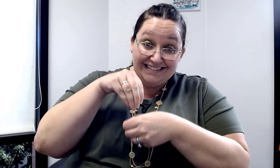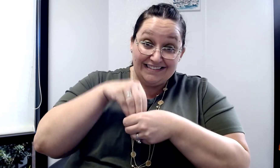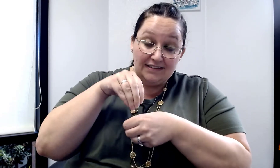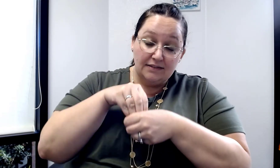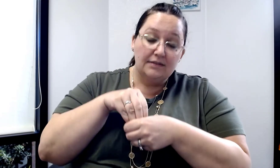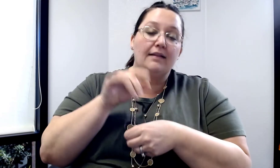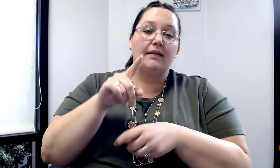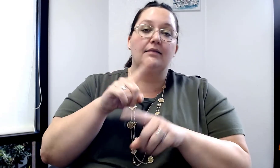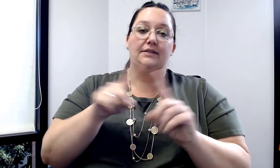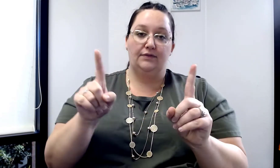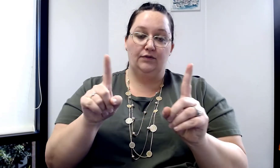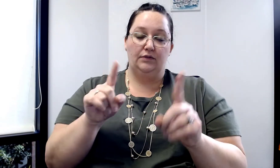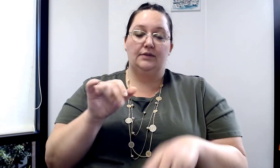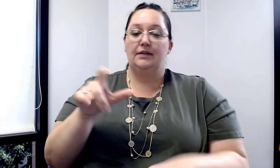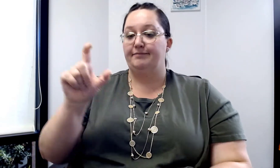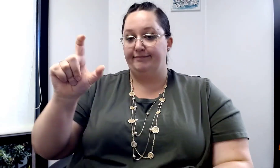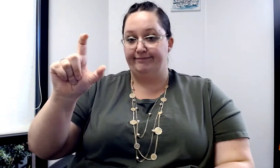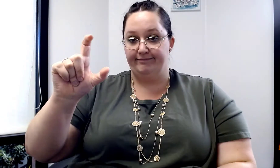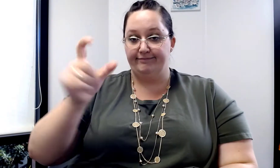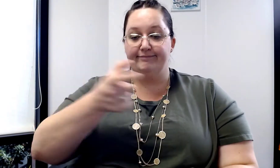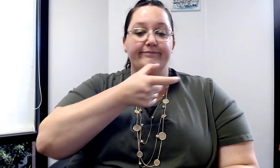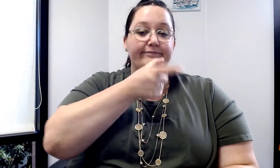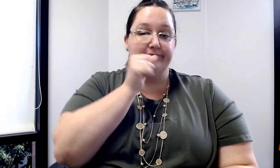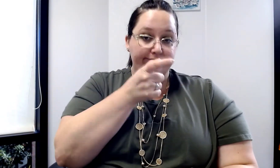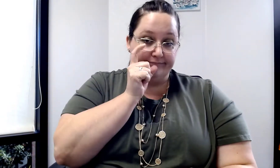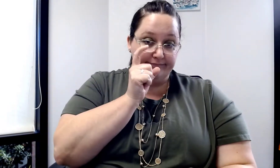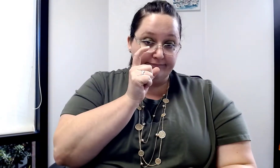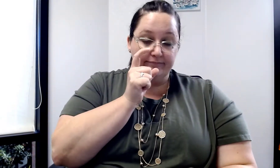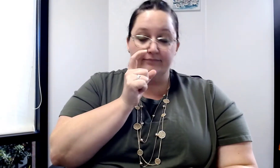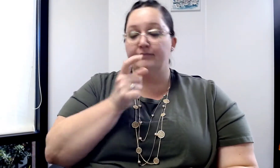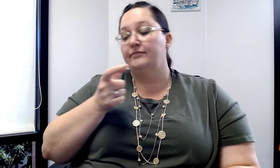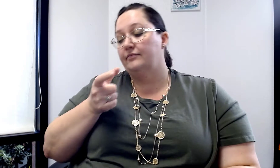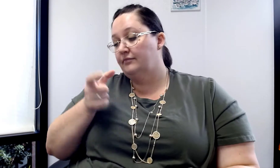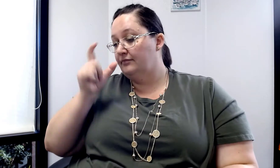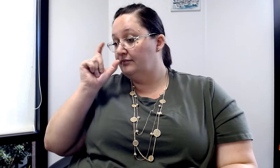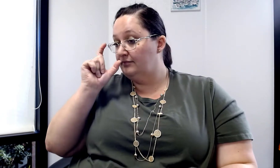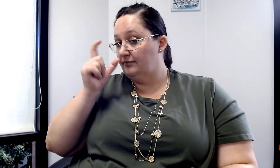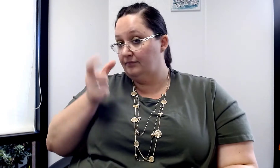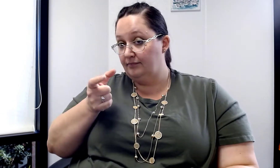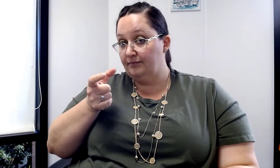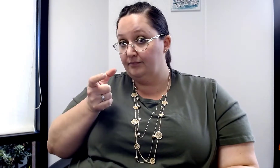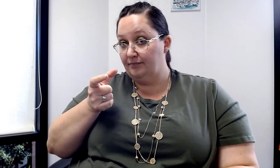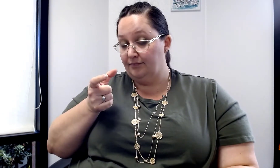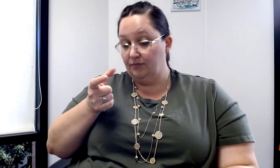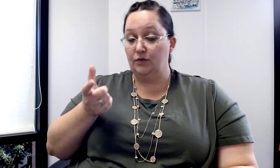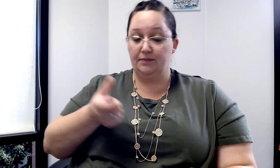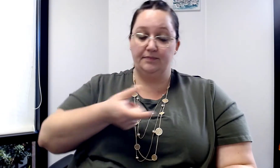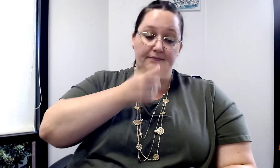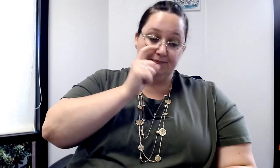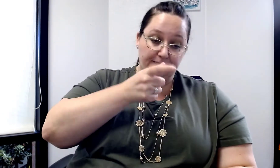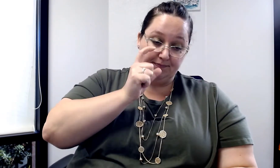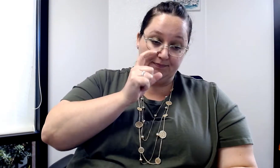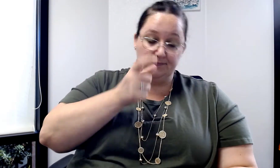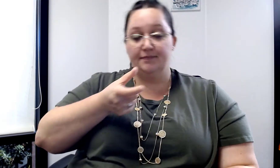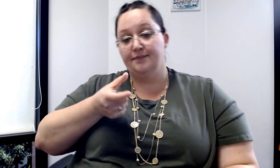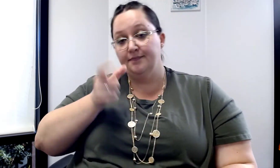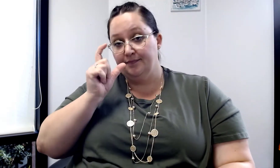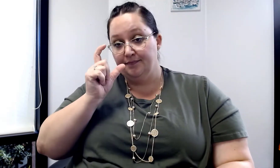within it, you're going to use a different hand shape. You'll use this skinny C or bent L. Same rule, 2 times for the